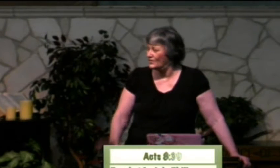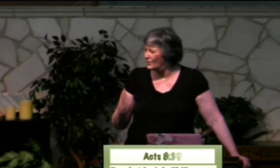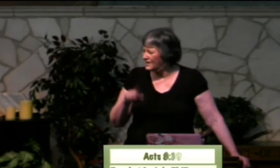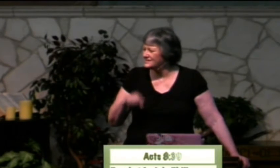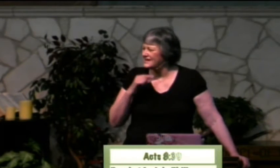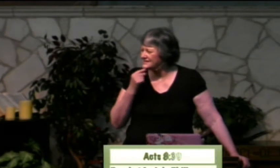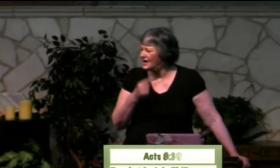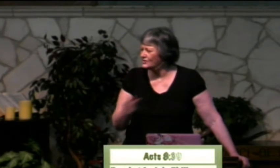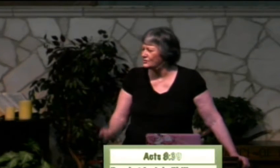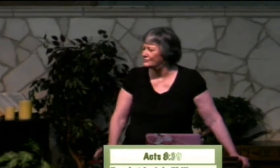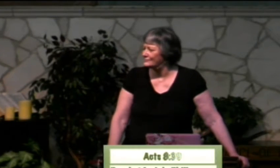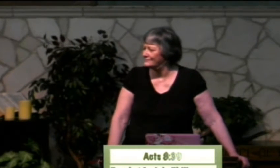What does that tell you?